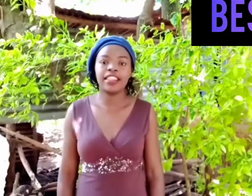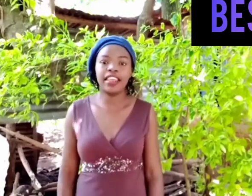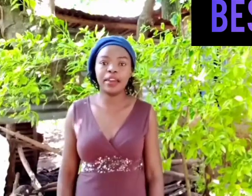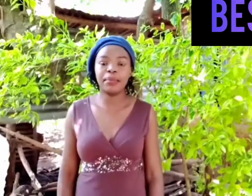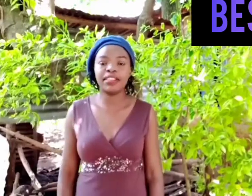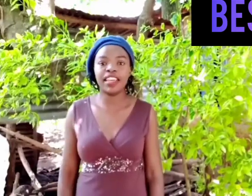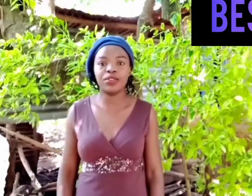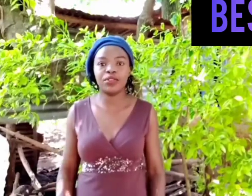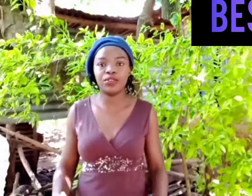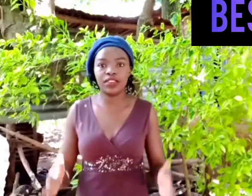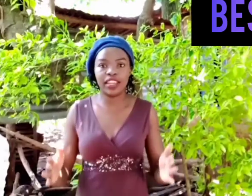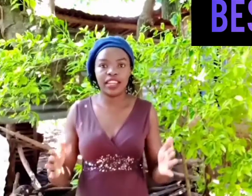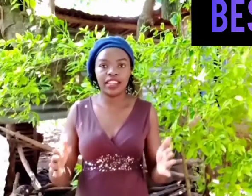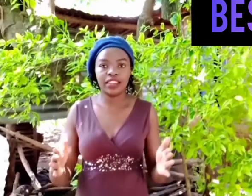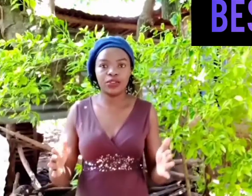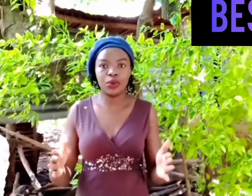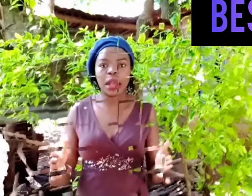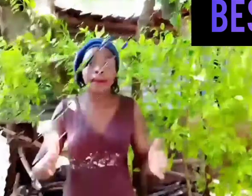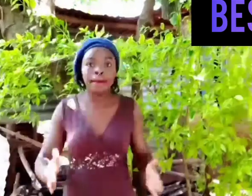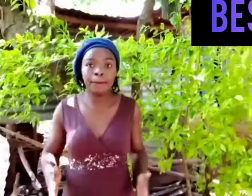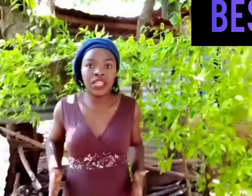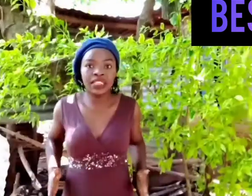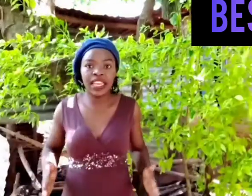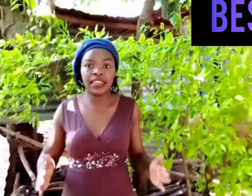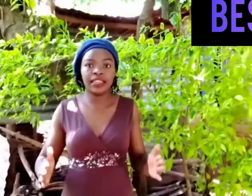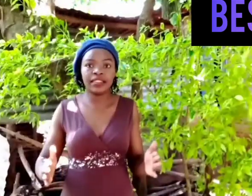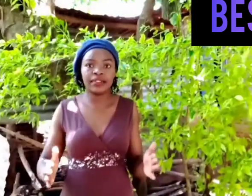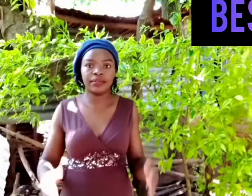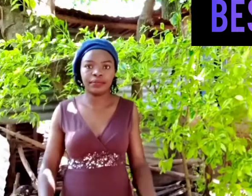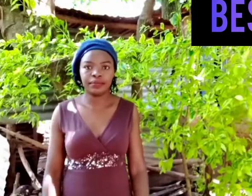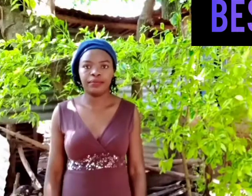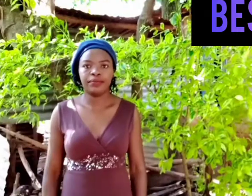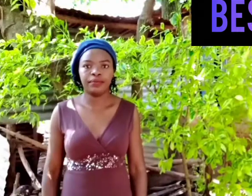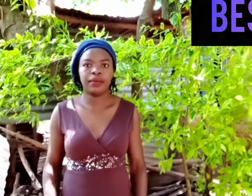then beside we use the 2 hands. Beside,